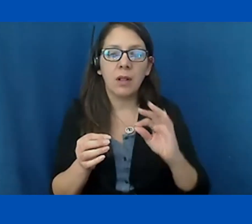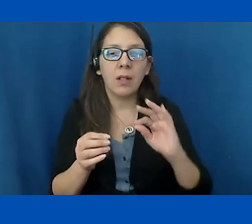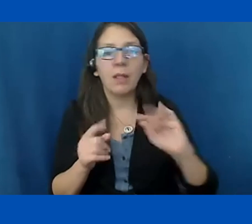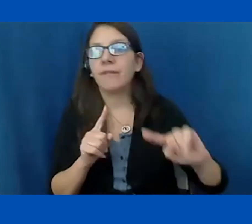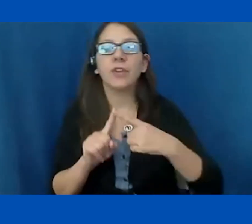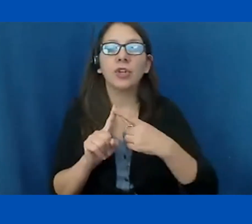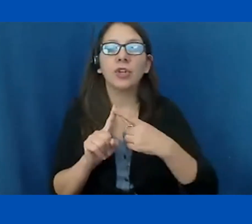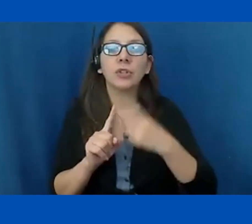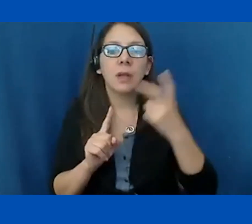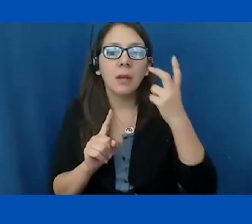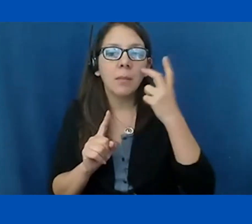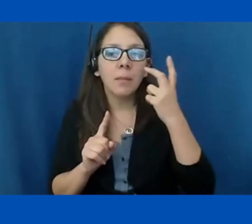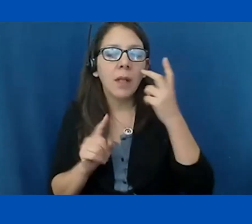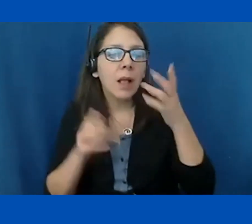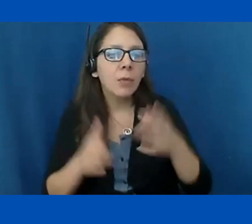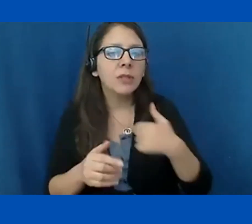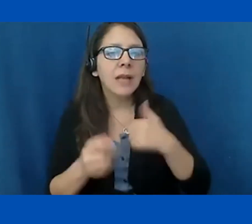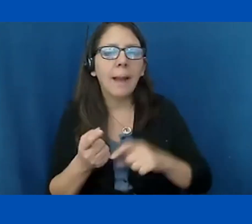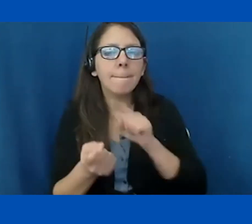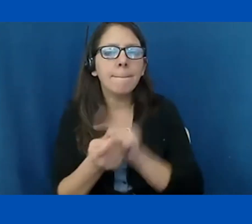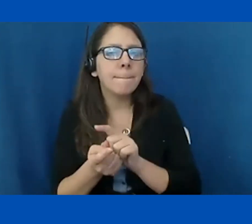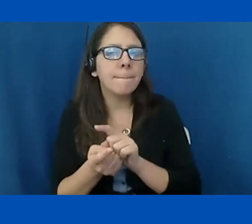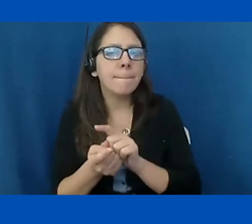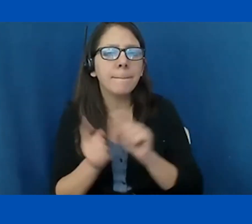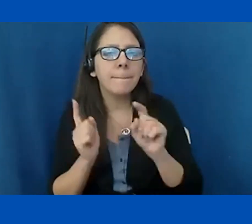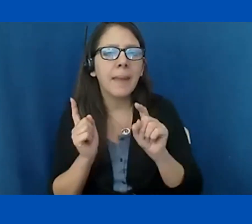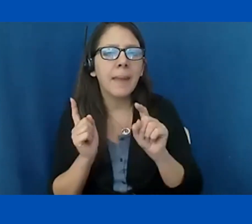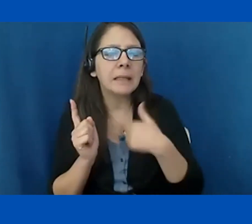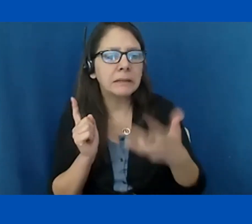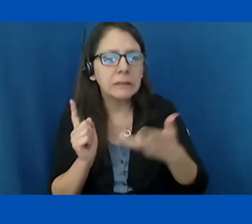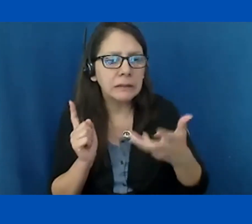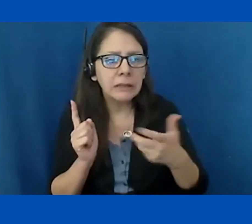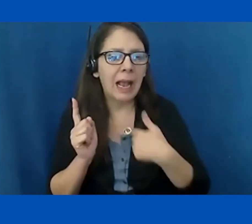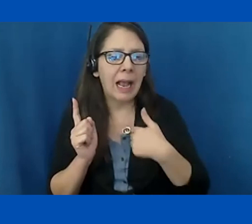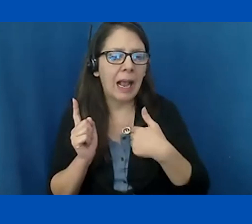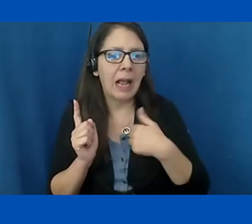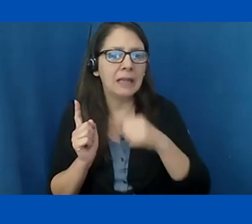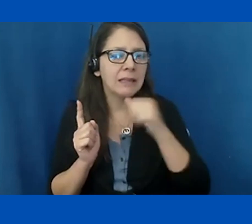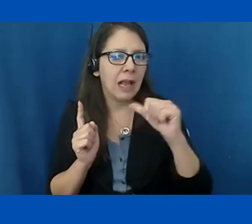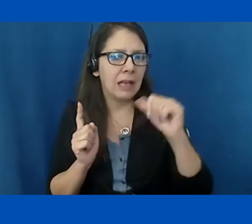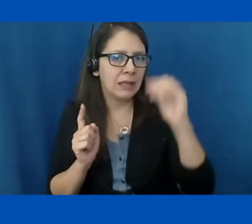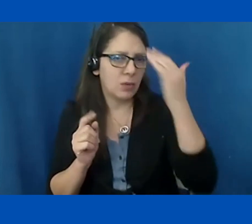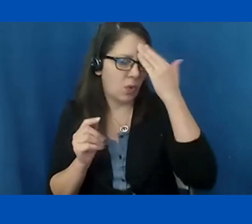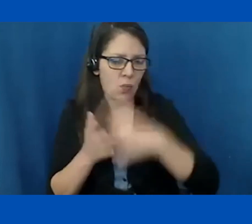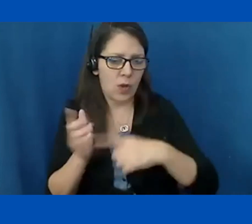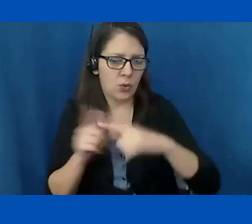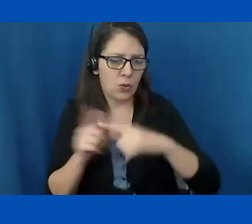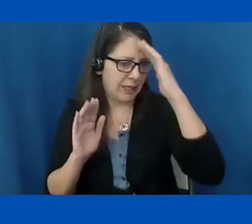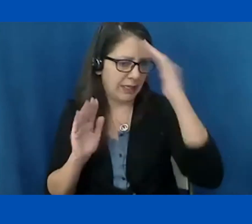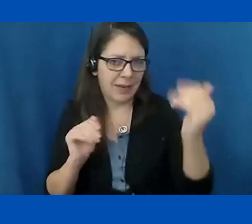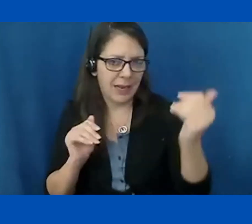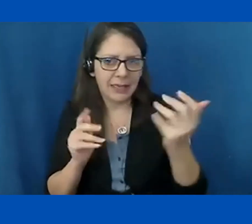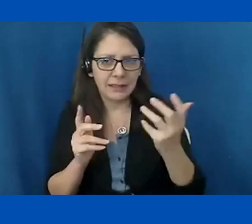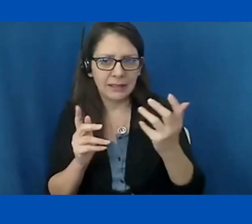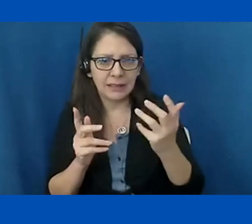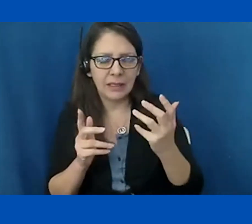was myself, right? So I didn't know what the expectations were in terms of being out in public and